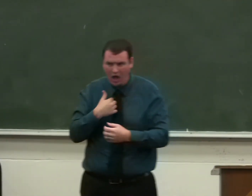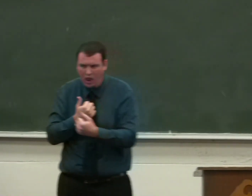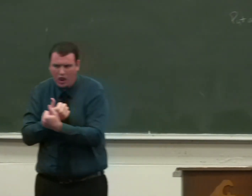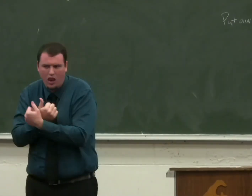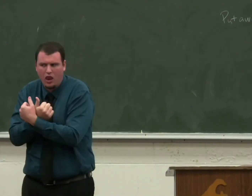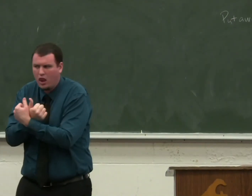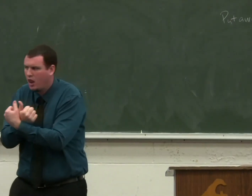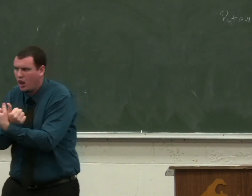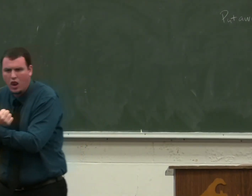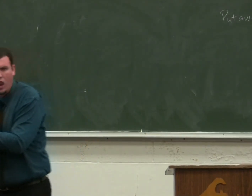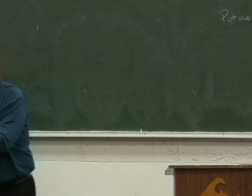If I